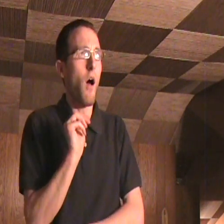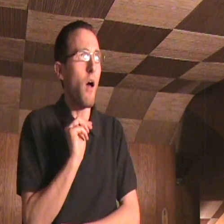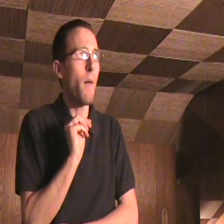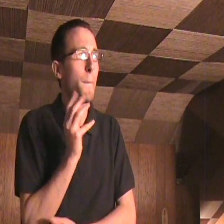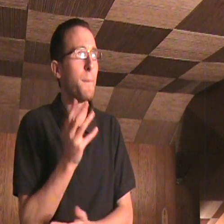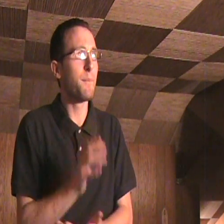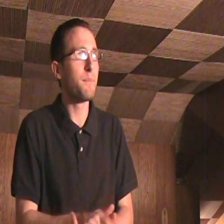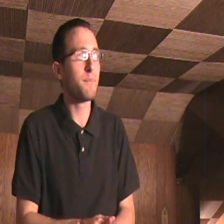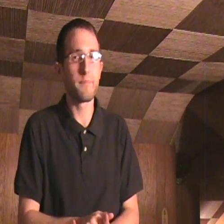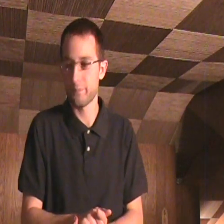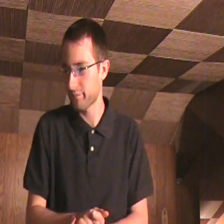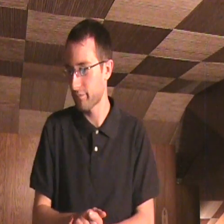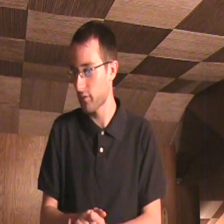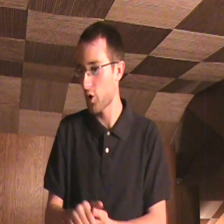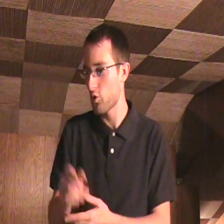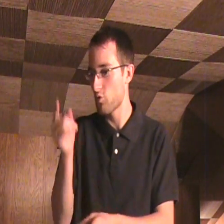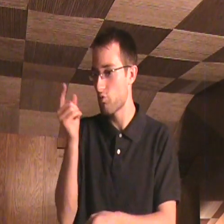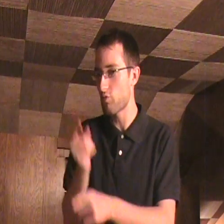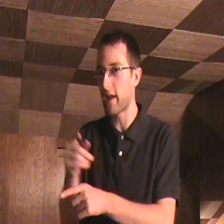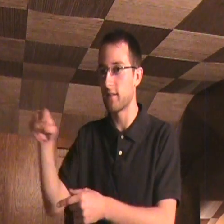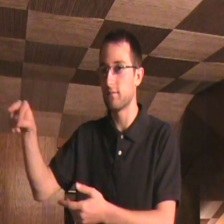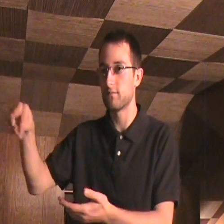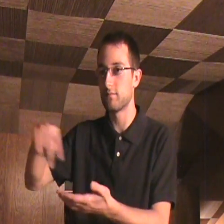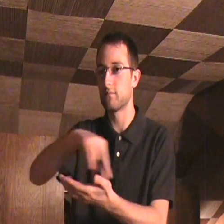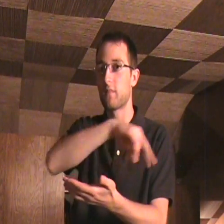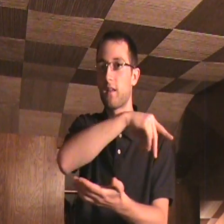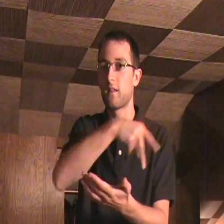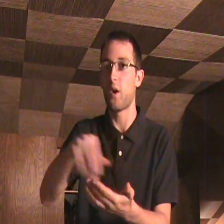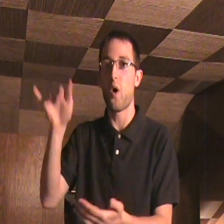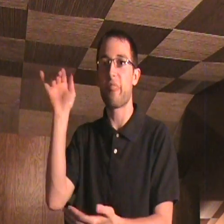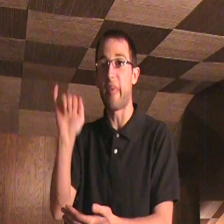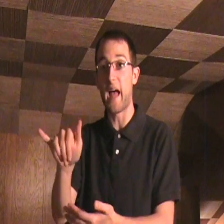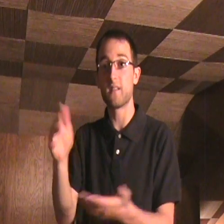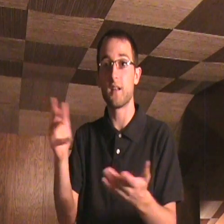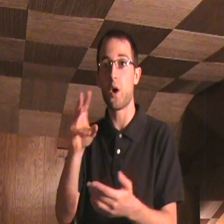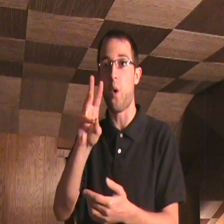Right there, that's an action word. What is he doing? Walking. Go walk back there.